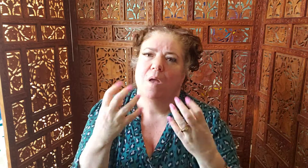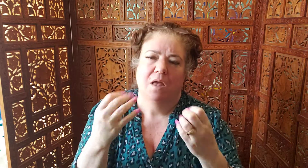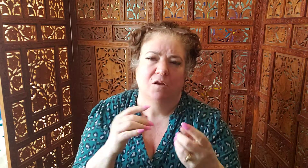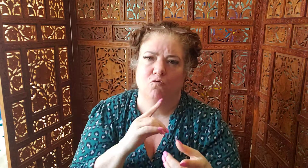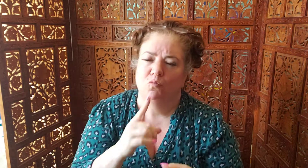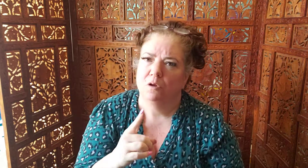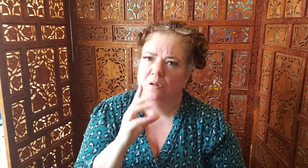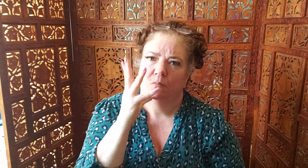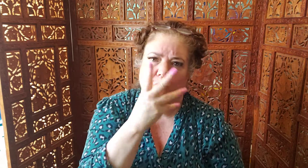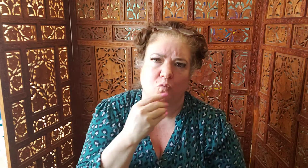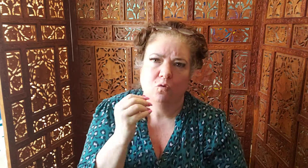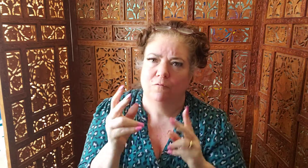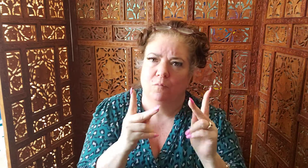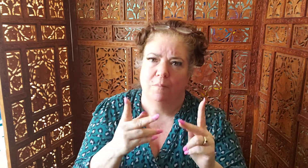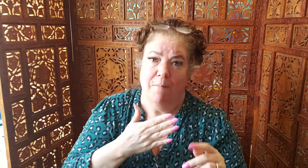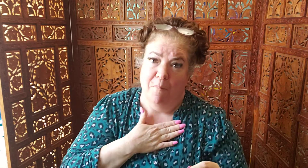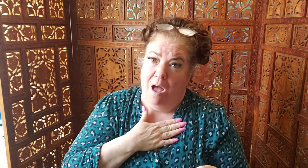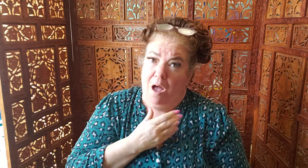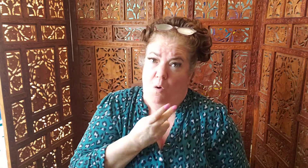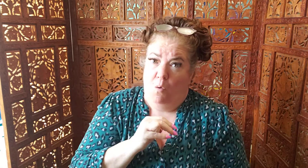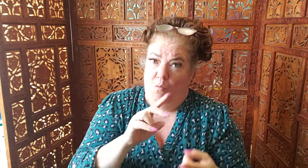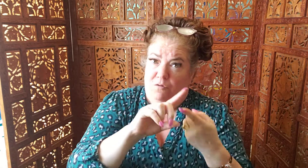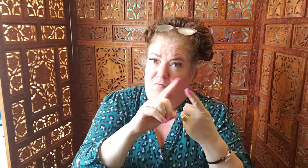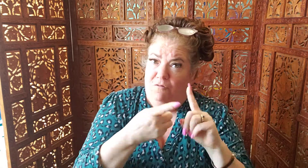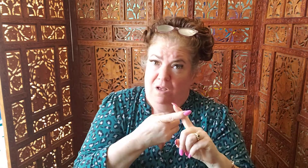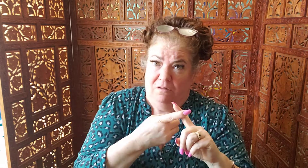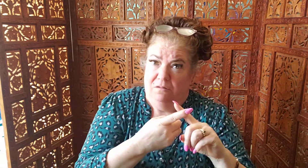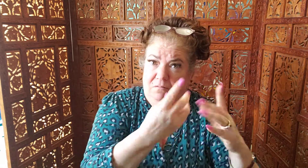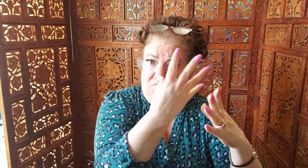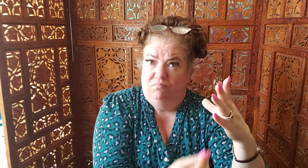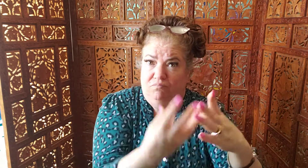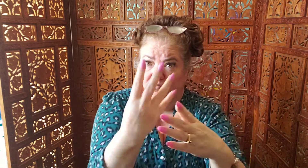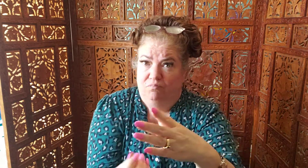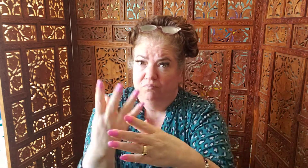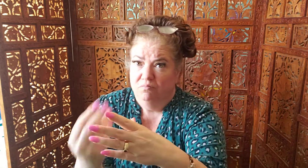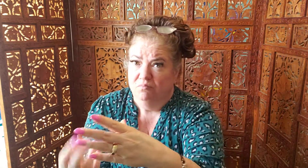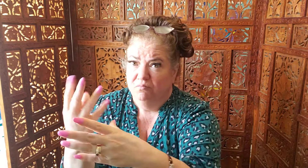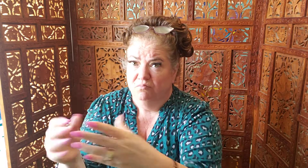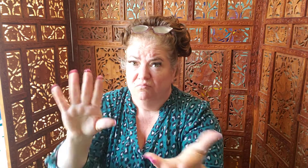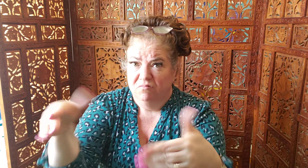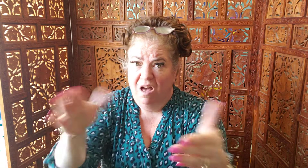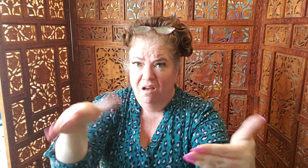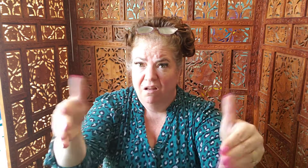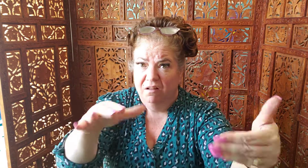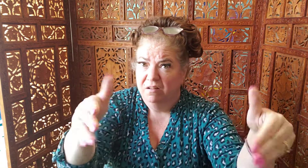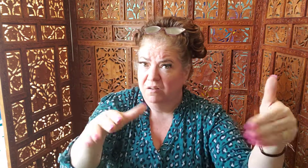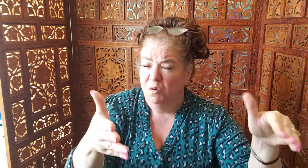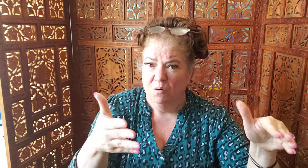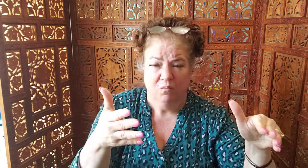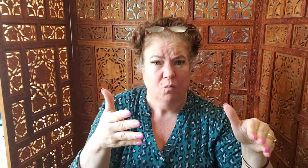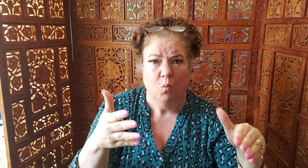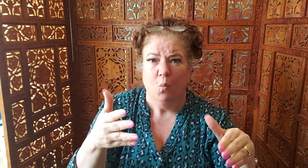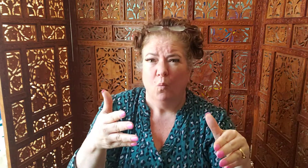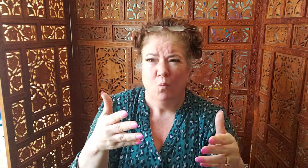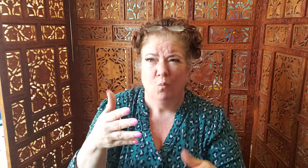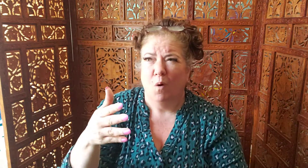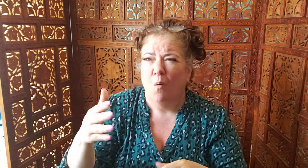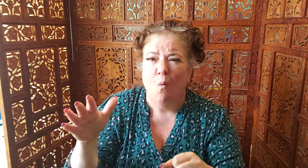that worked on Broadway during my time are gone. We lost an entire generation of musical theater. We lost an